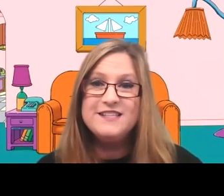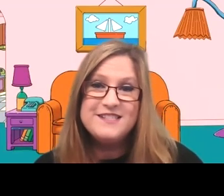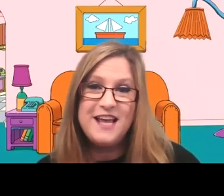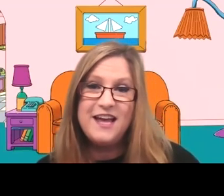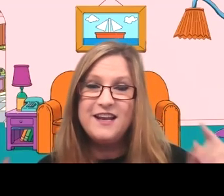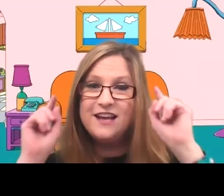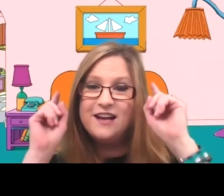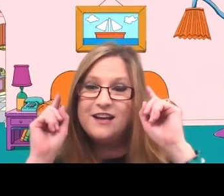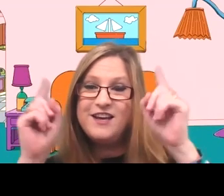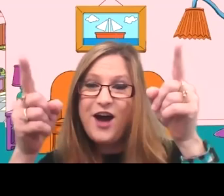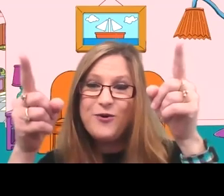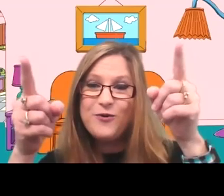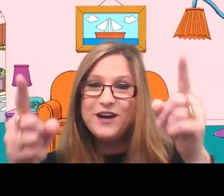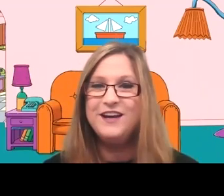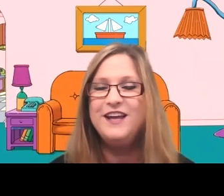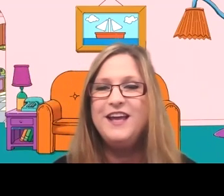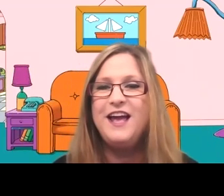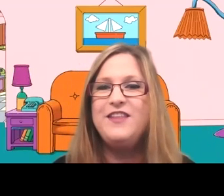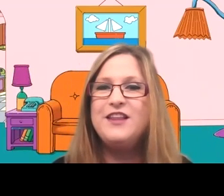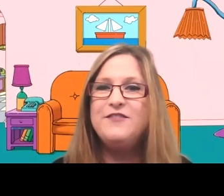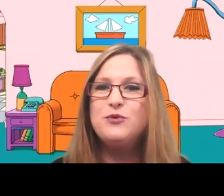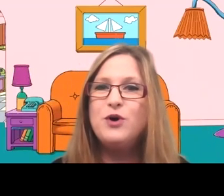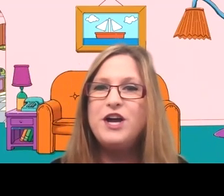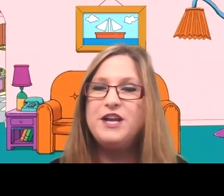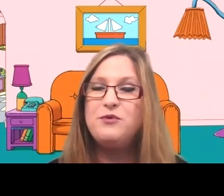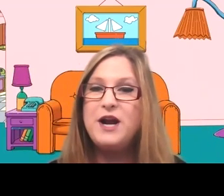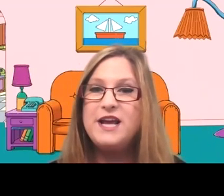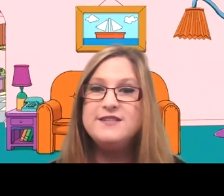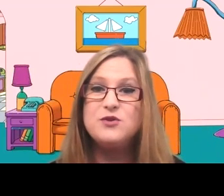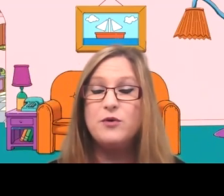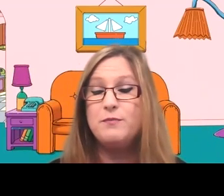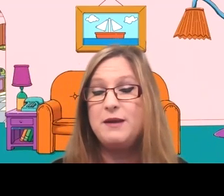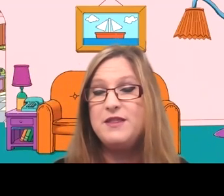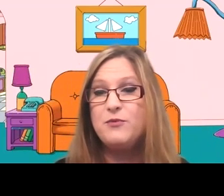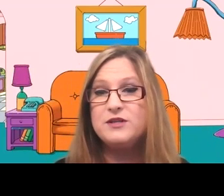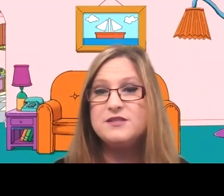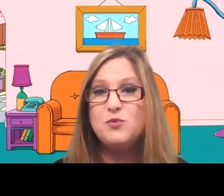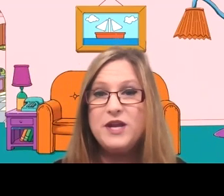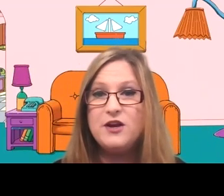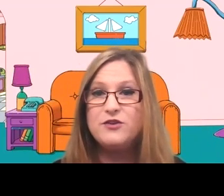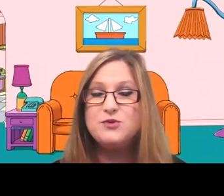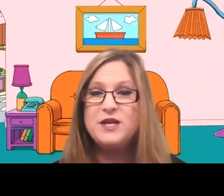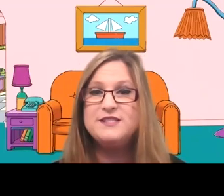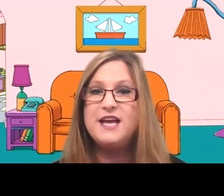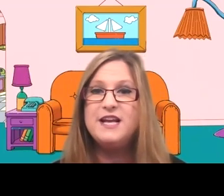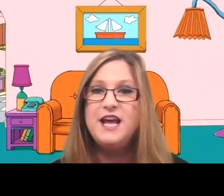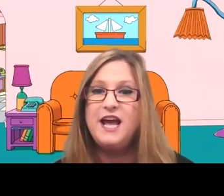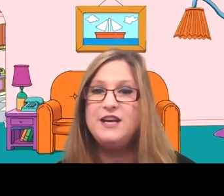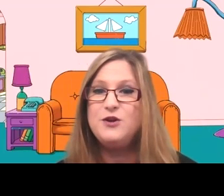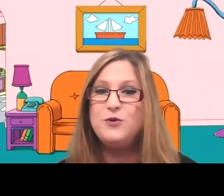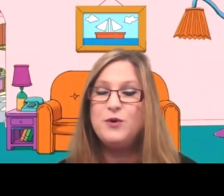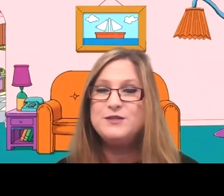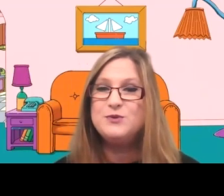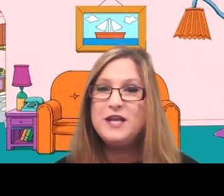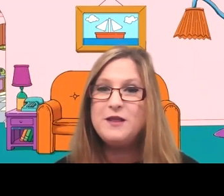ready, set, go. And they love to run and race, or maybe they want to swing on their swing set,